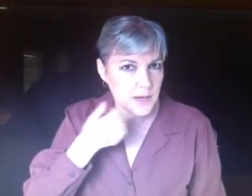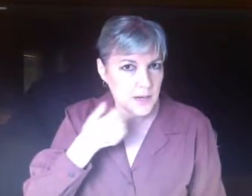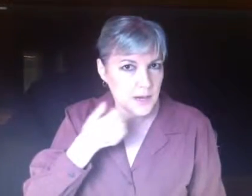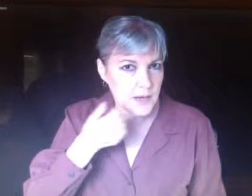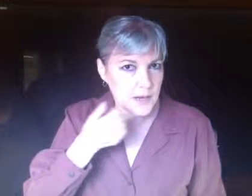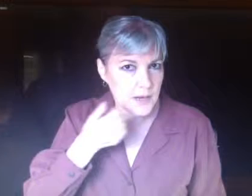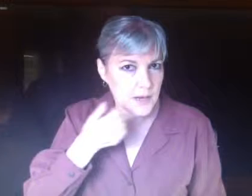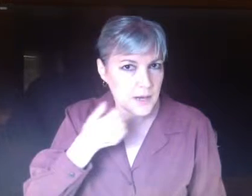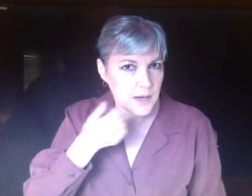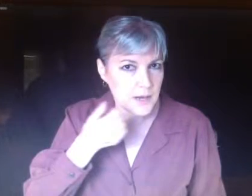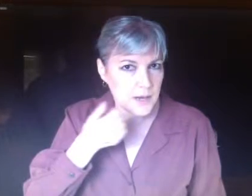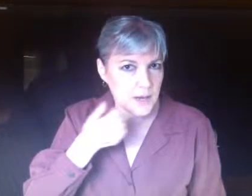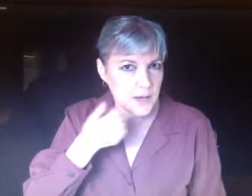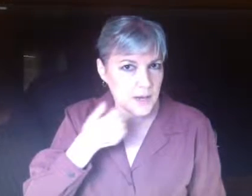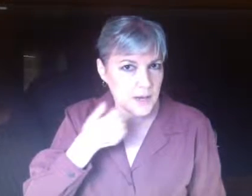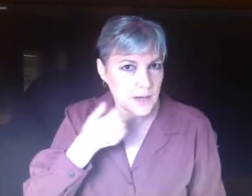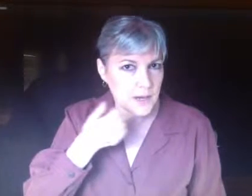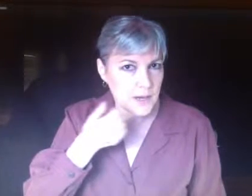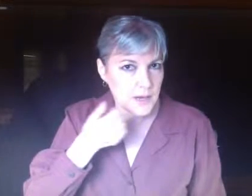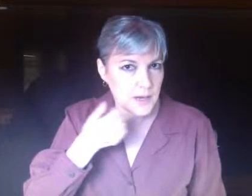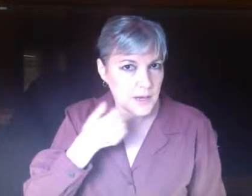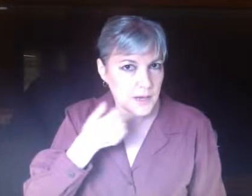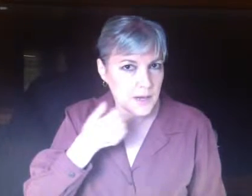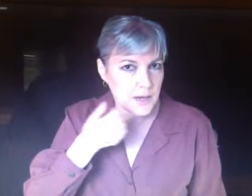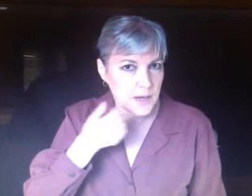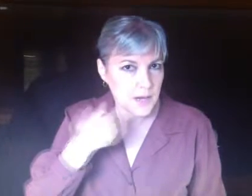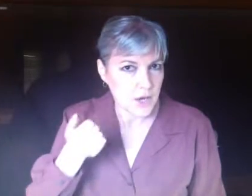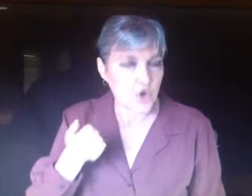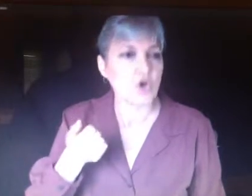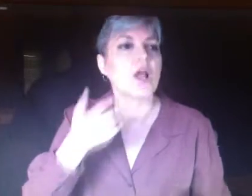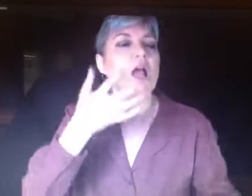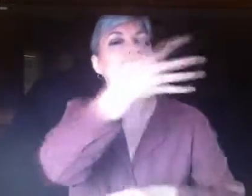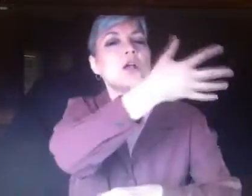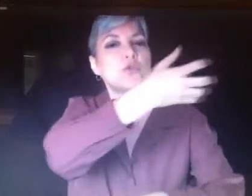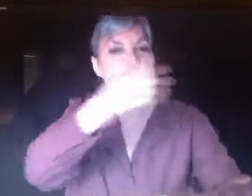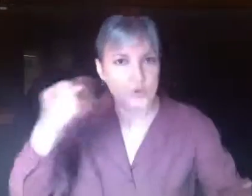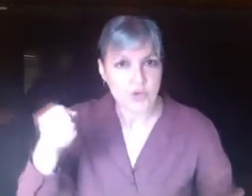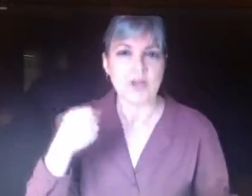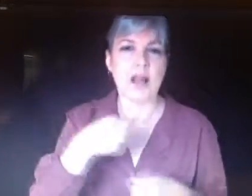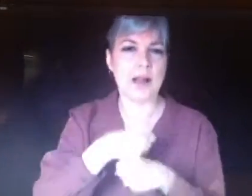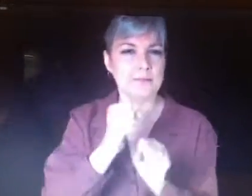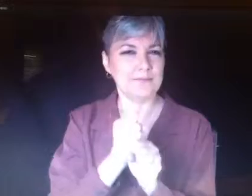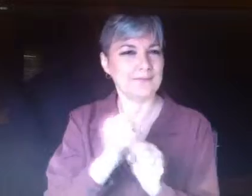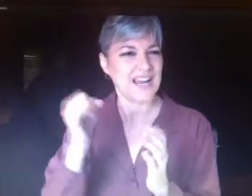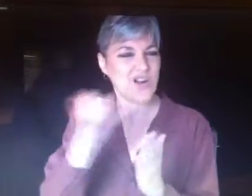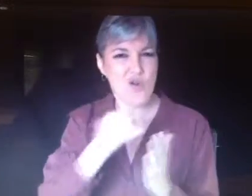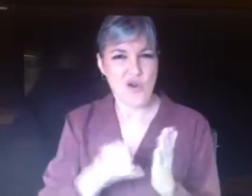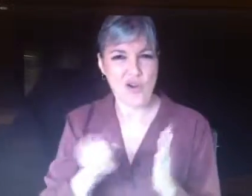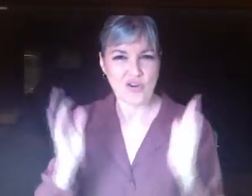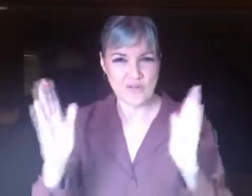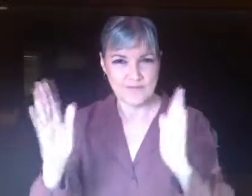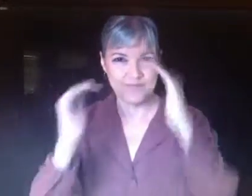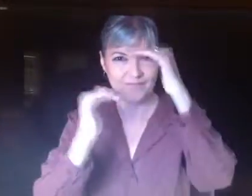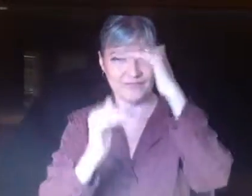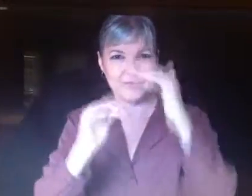the leash away or the collar away for a little while. And then once I was feeling better, I was able to bring it back